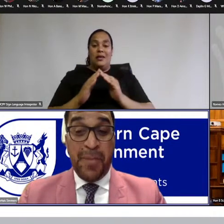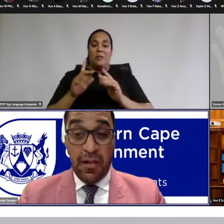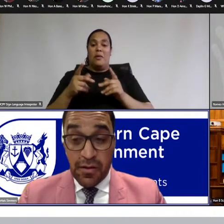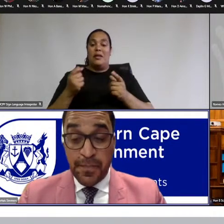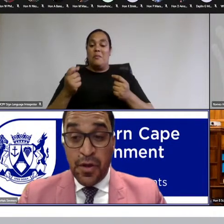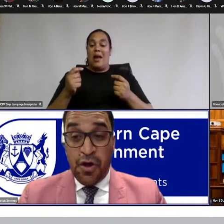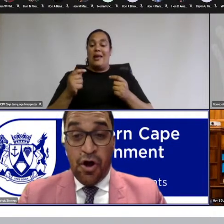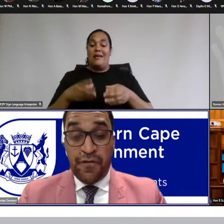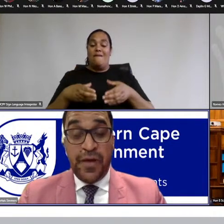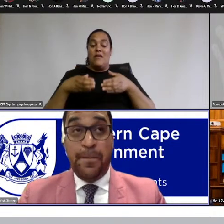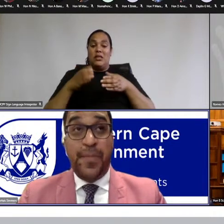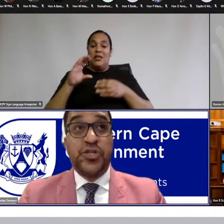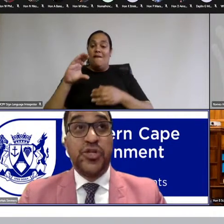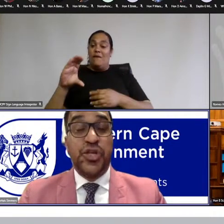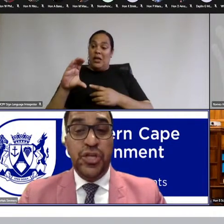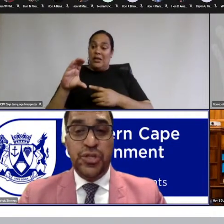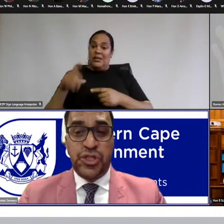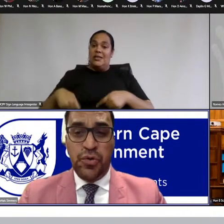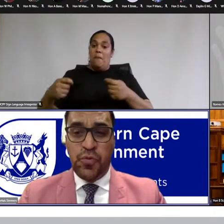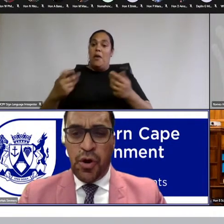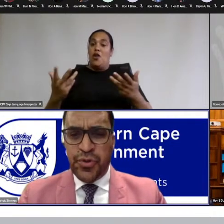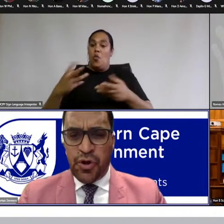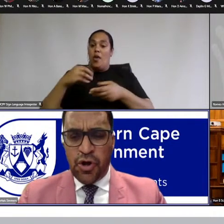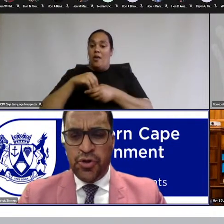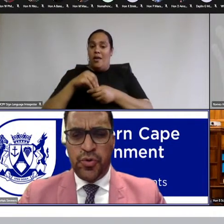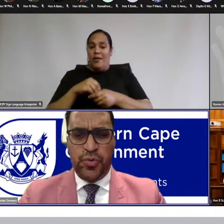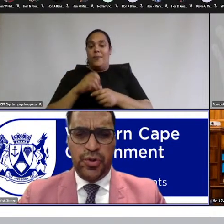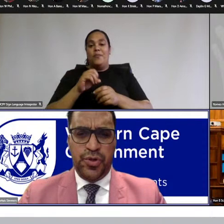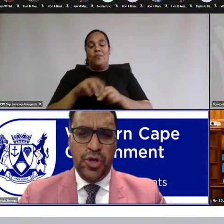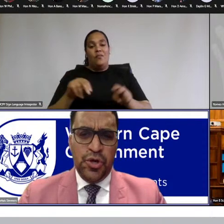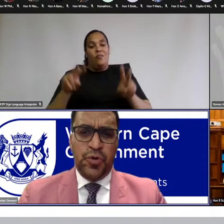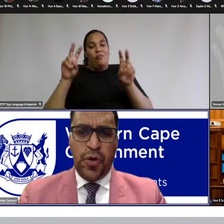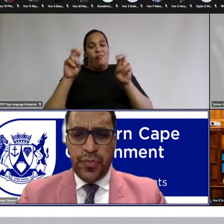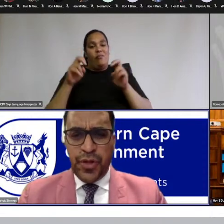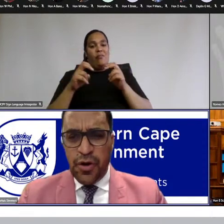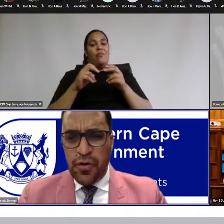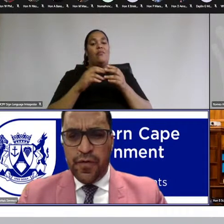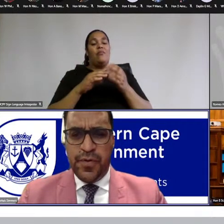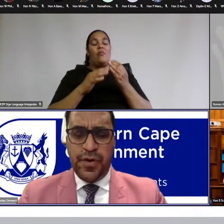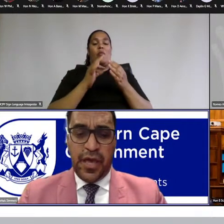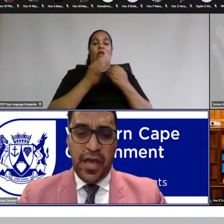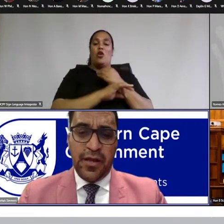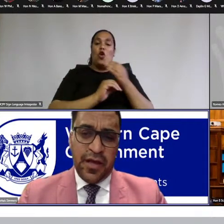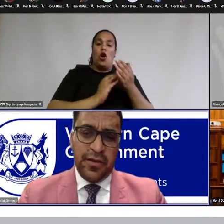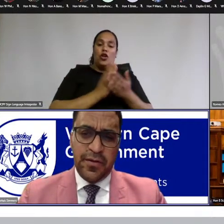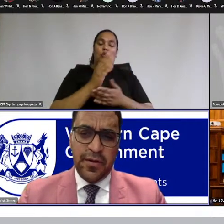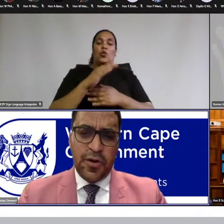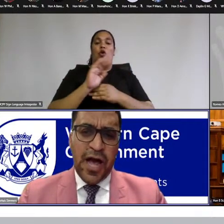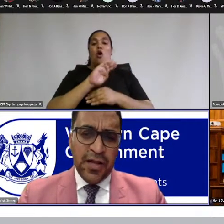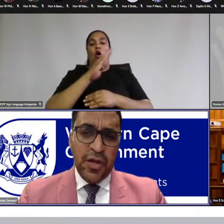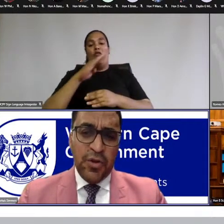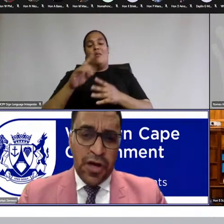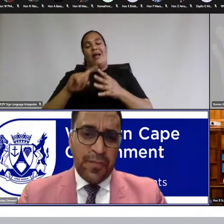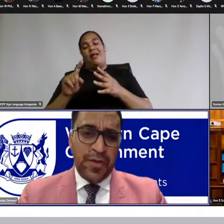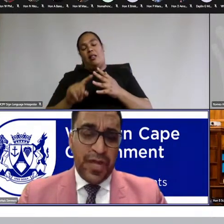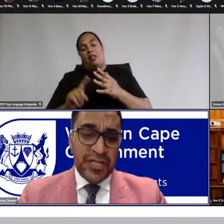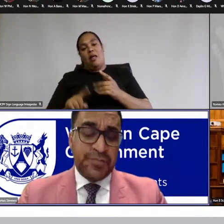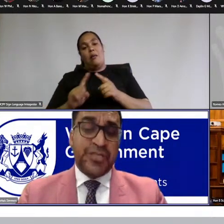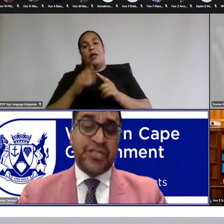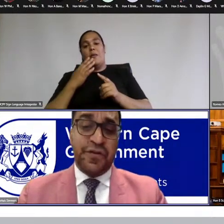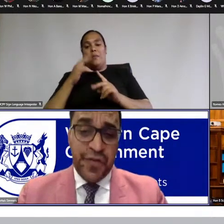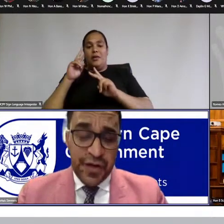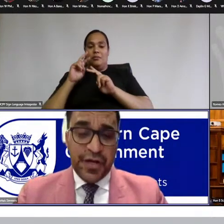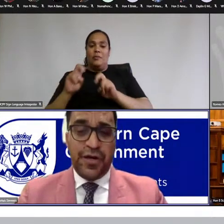the bulk of their budget in. So you quote the Garden Route, you quote the Overberg, and. Kindly look up